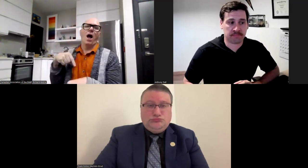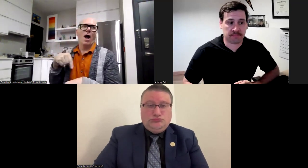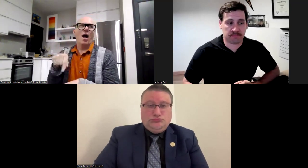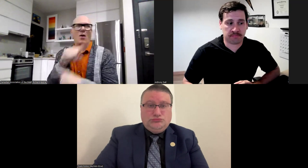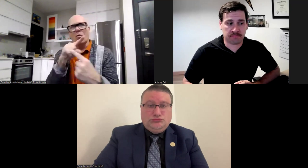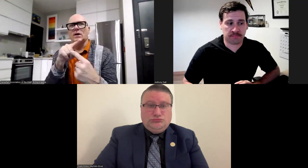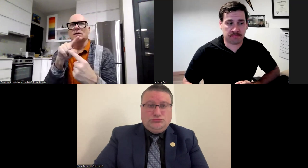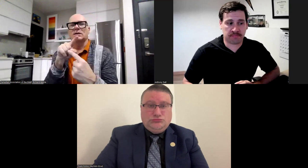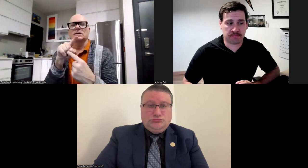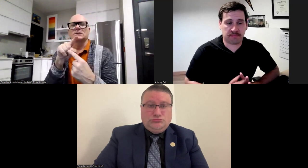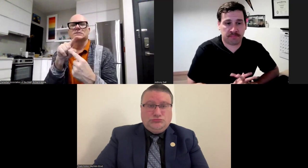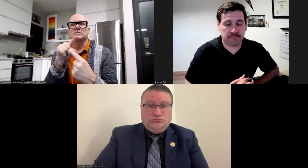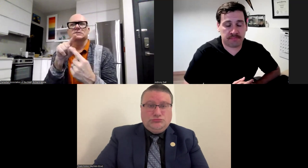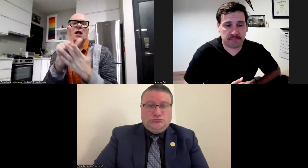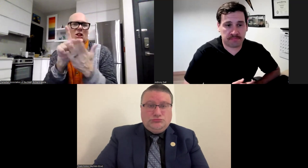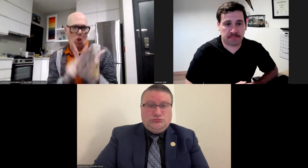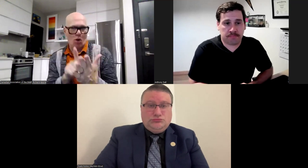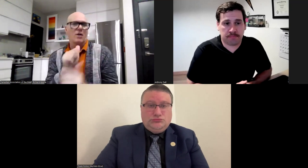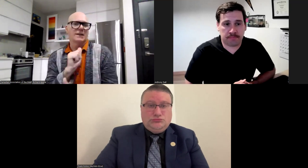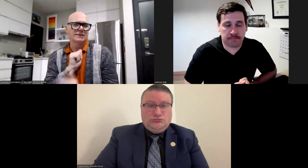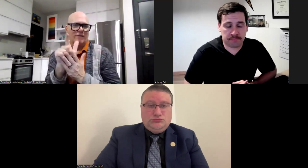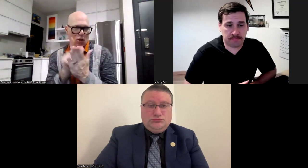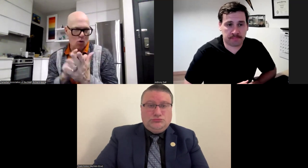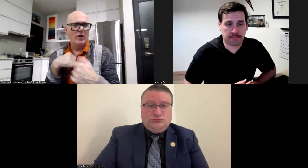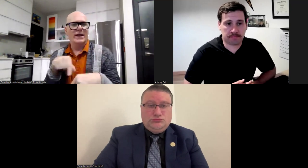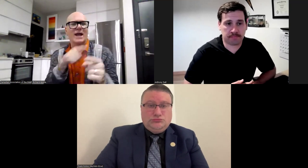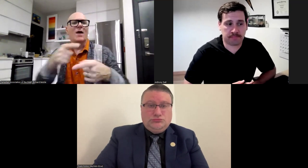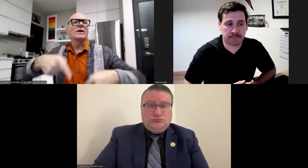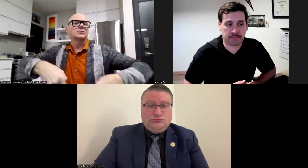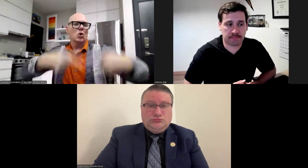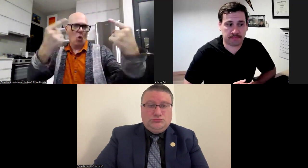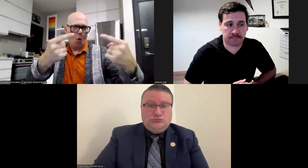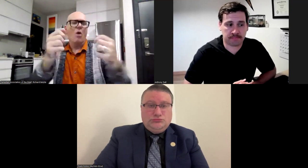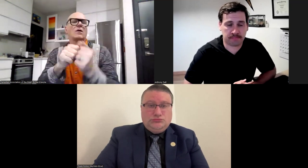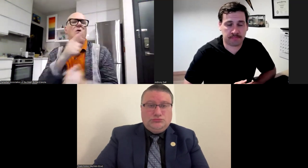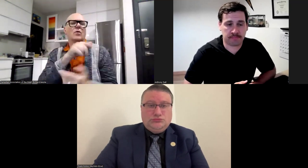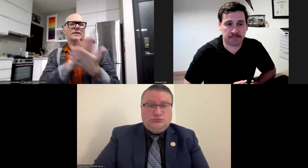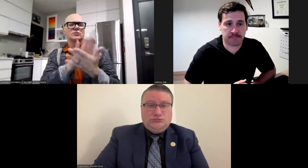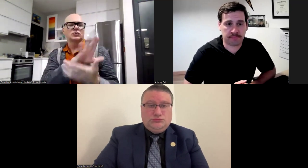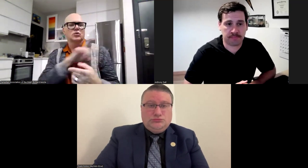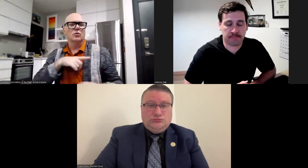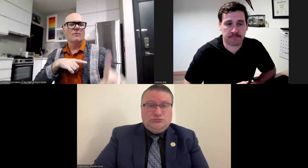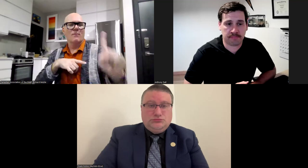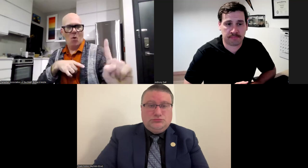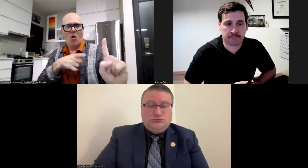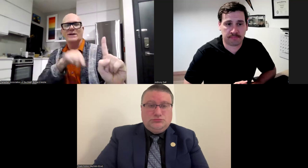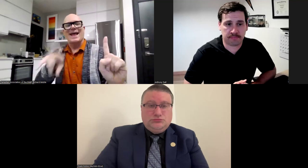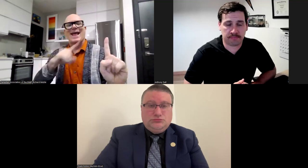Oh, if I think back to about 20 years ago, when I'm in law myself, and I had a